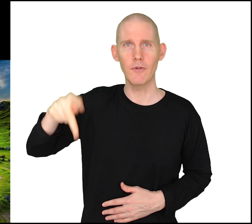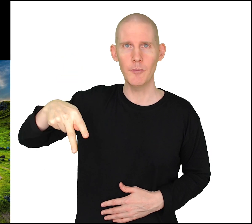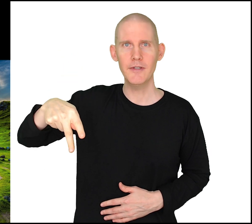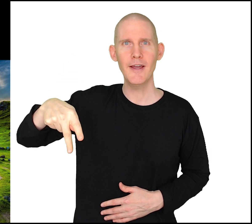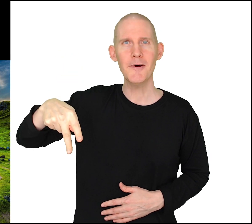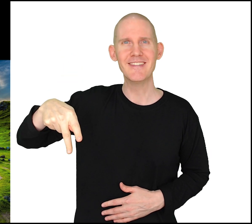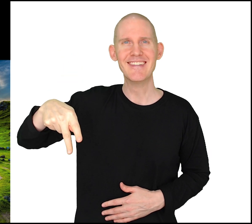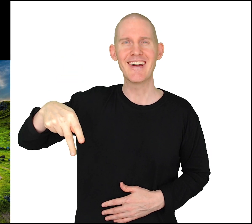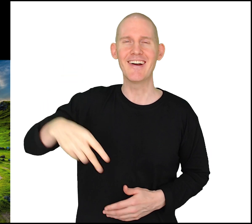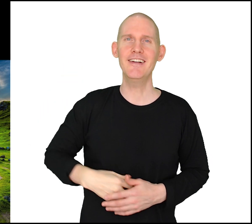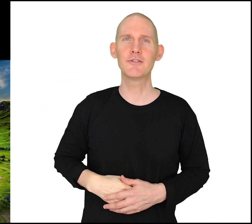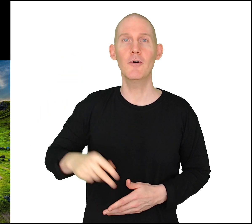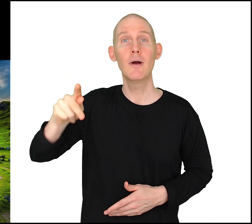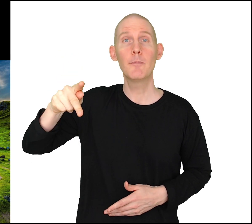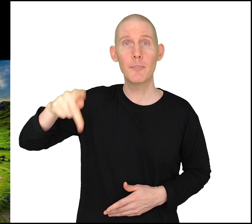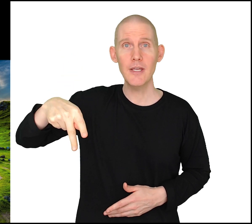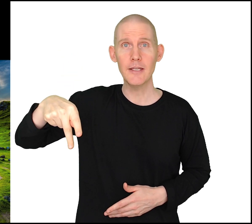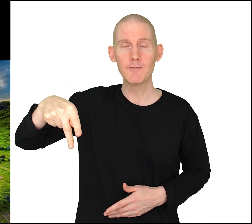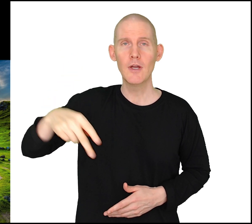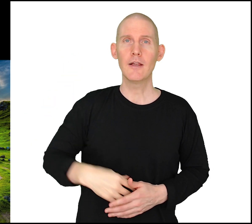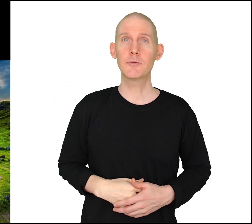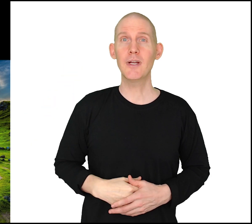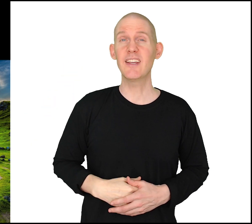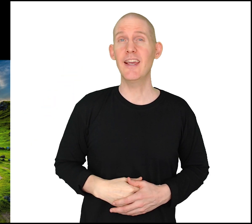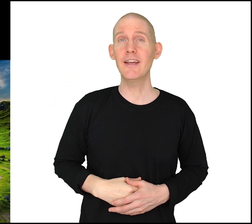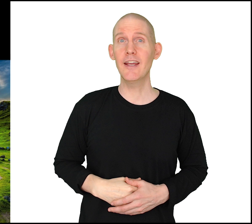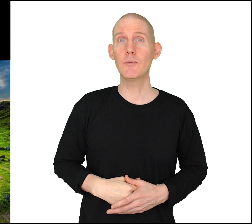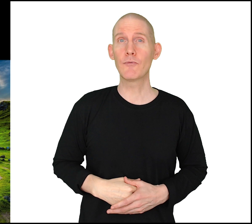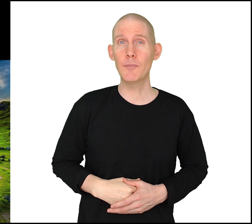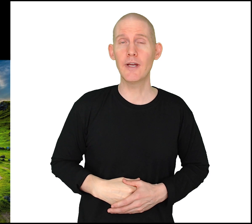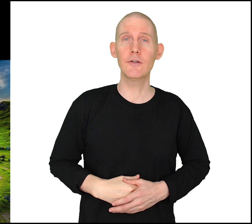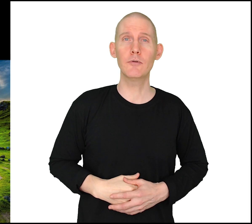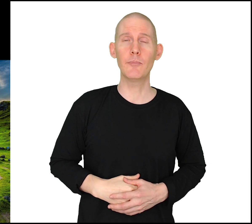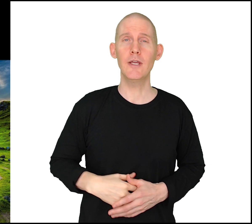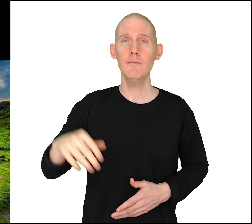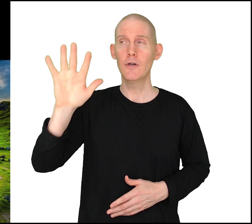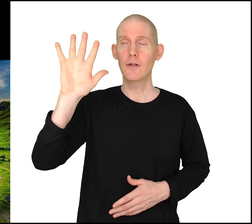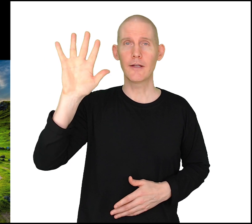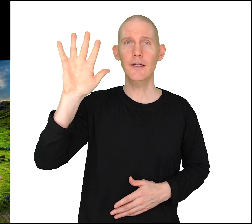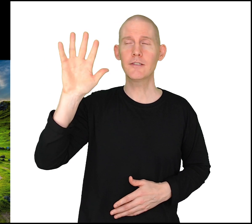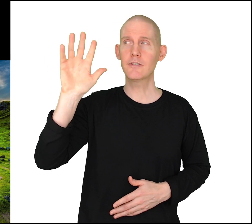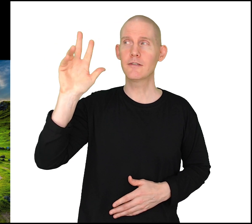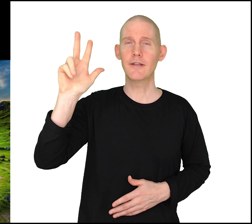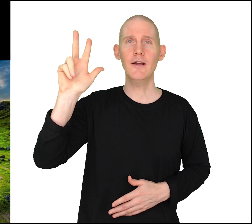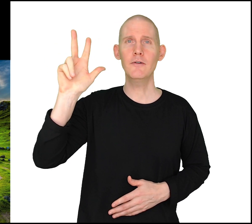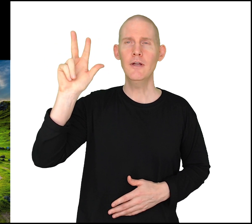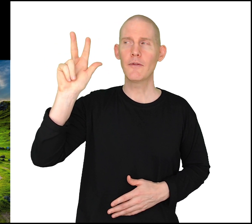it down. All right? So P. Let's make the K again and we'll flip it down into a P. Like this. Down. Thumb in the